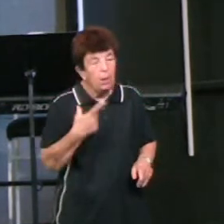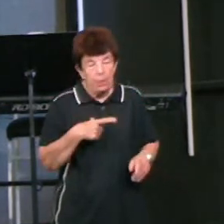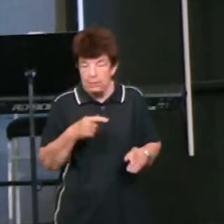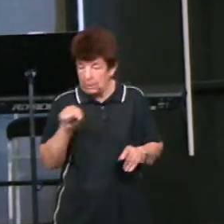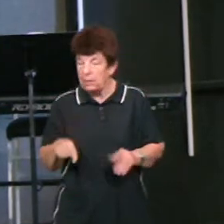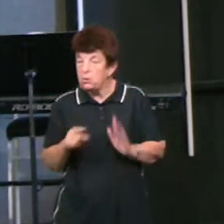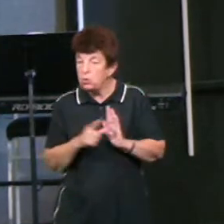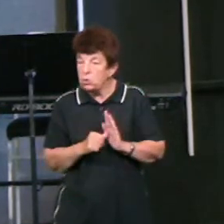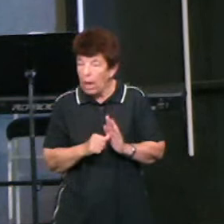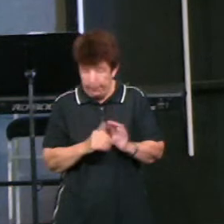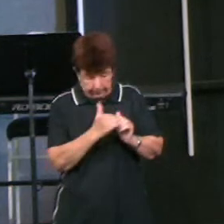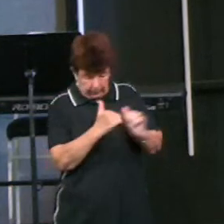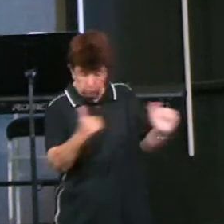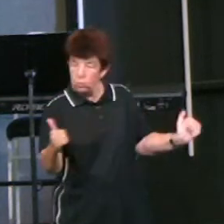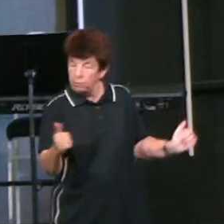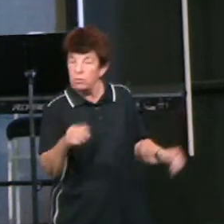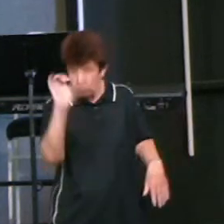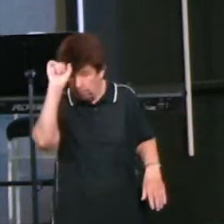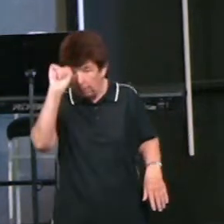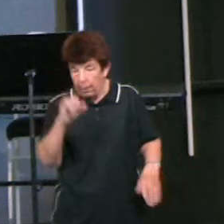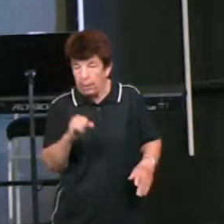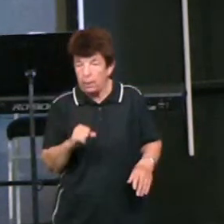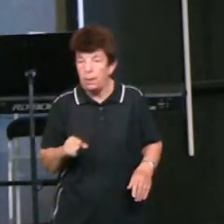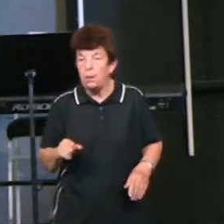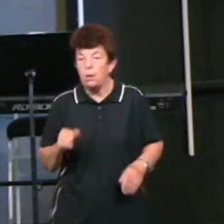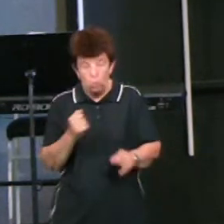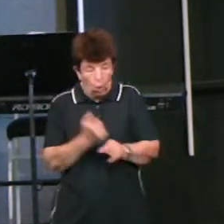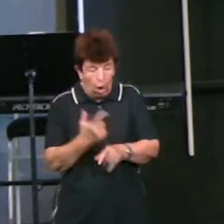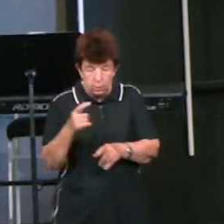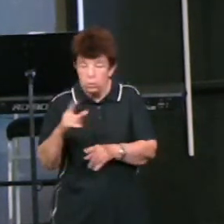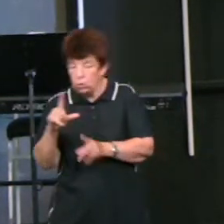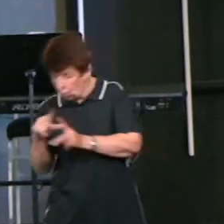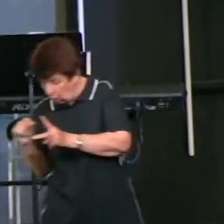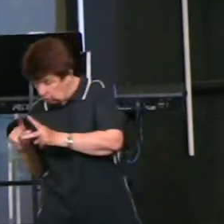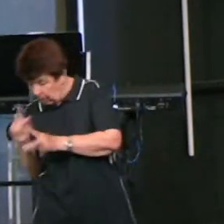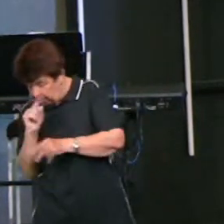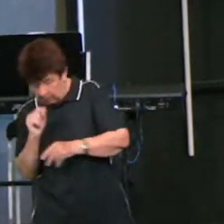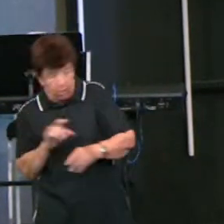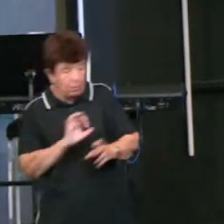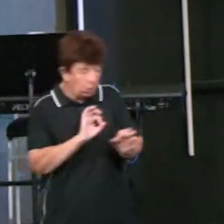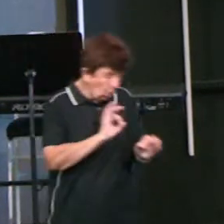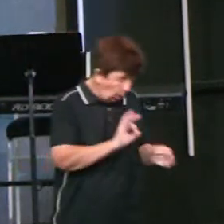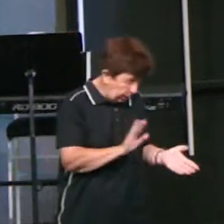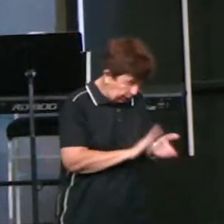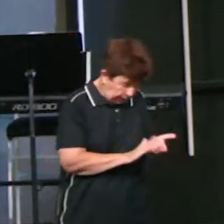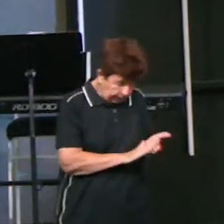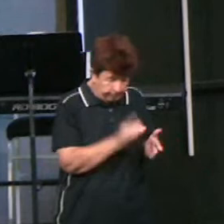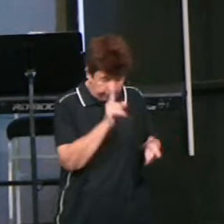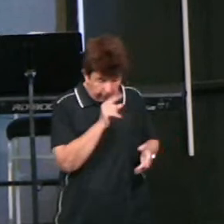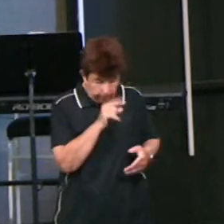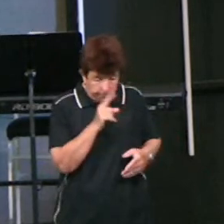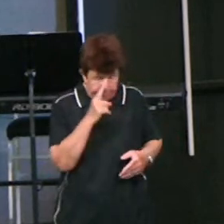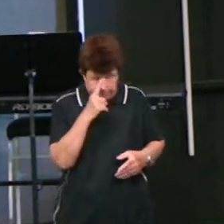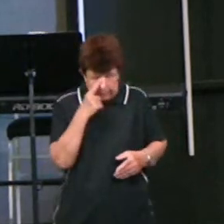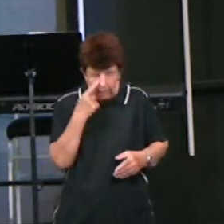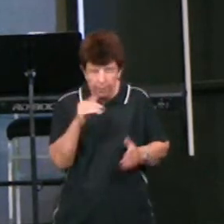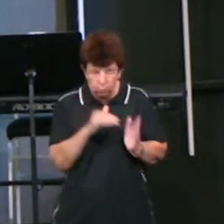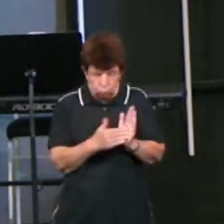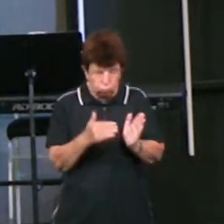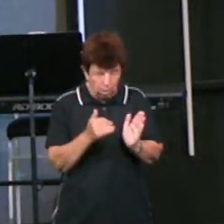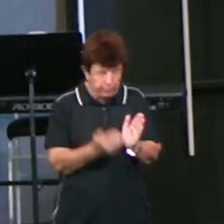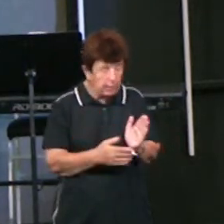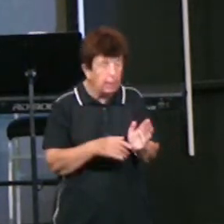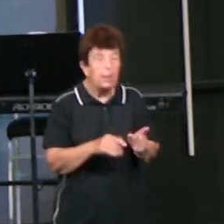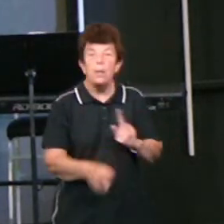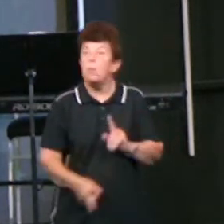Gentile, there's that division there. There's God's chosen people and the unclean people. And yet Peter is starting to